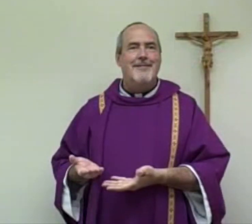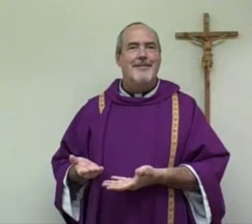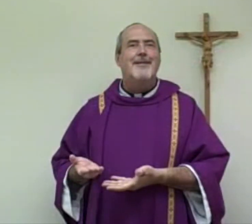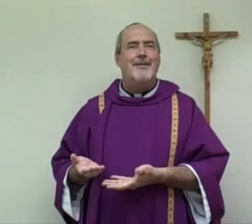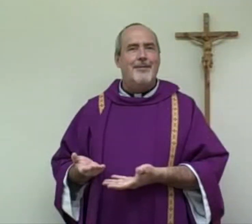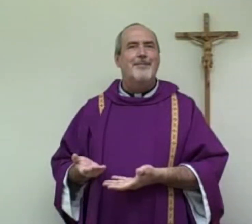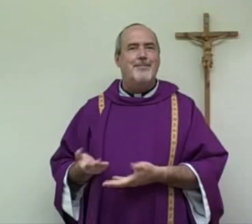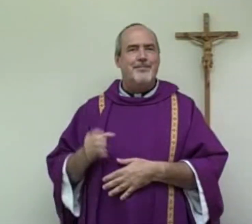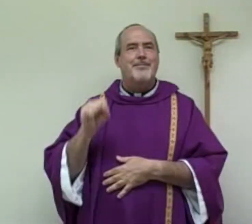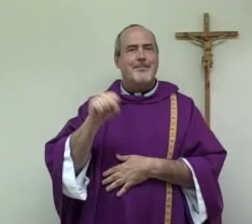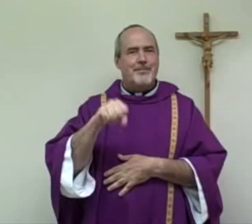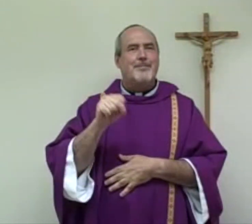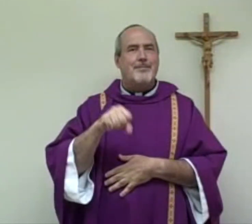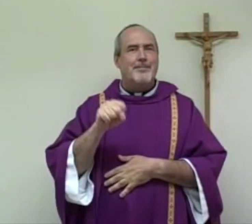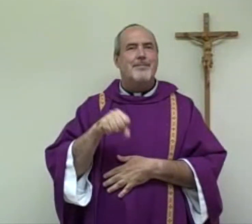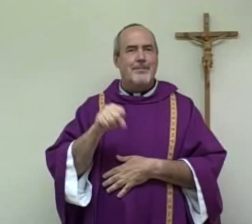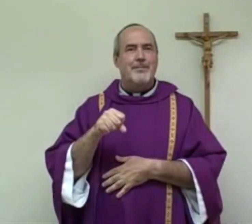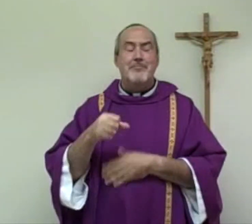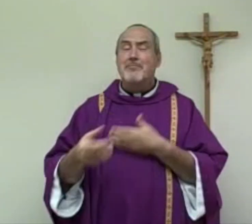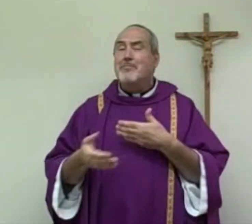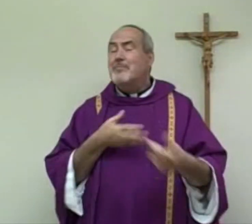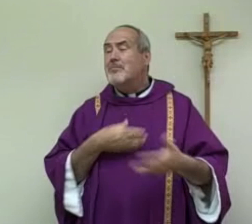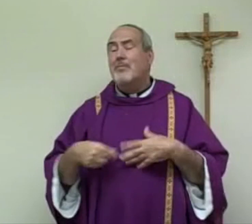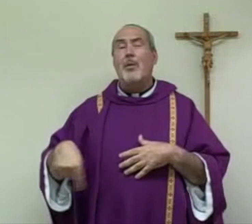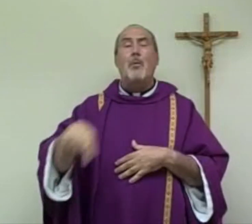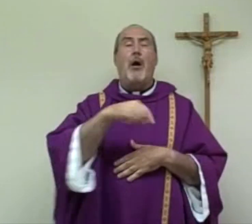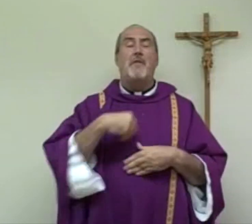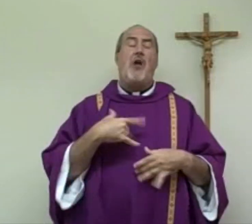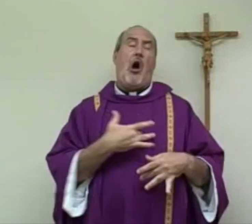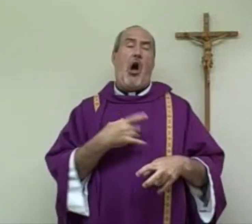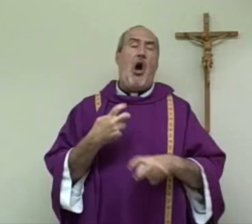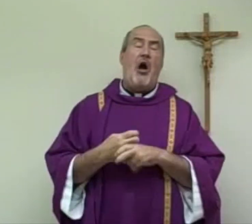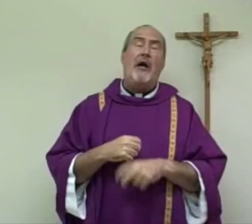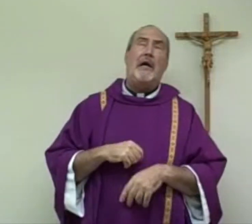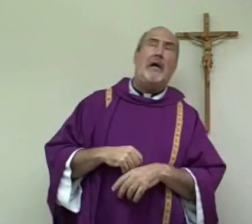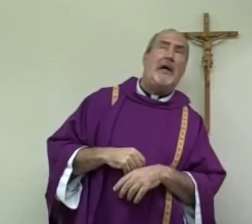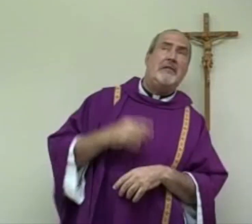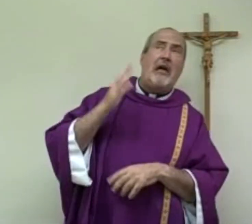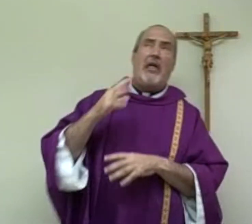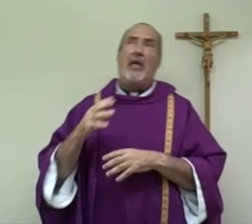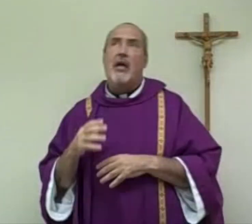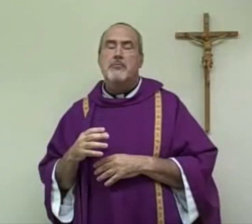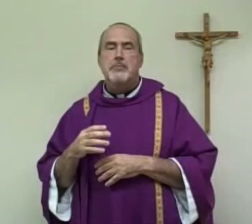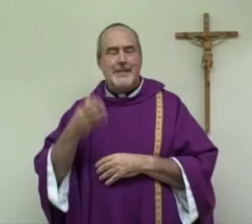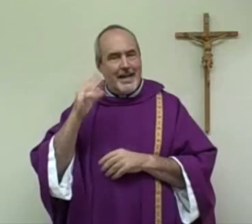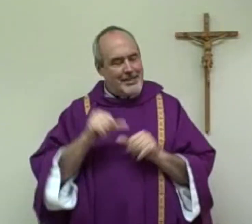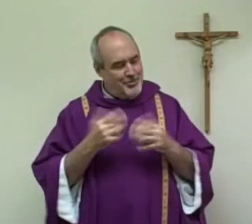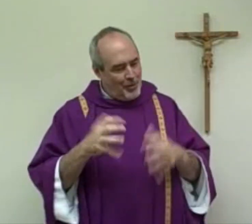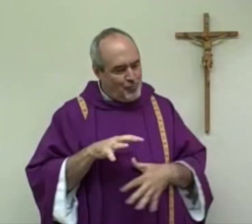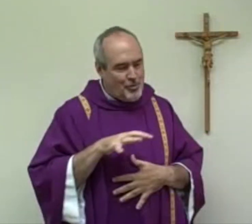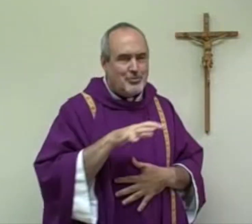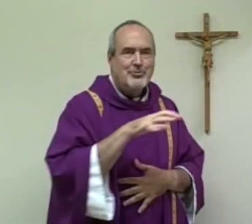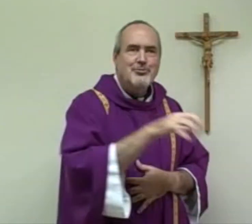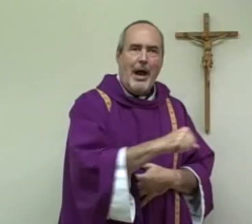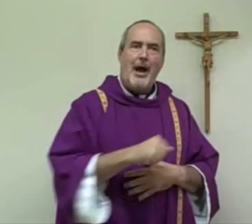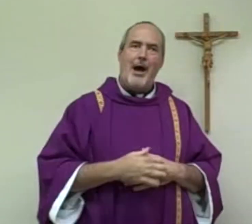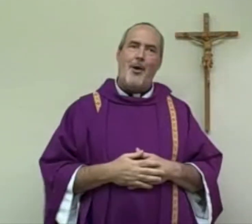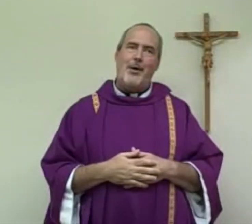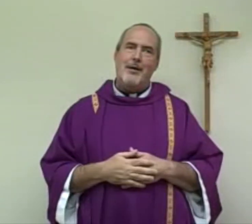then started wanting to introduce him to everybody that she could. So whether our heart is hardened, it doesn't matter. We need